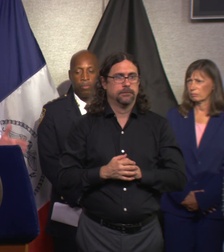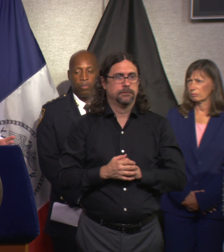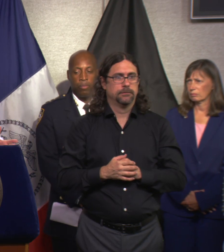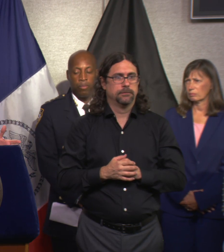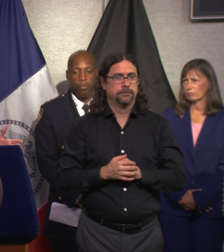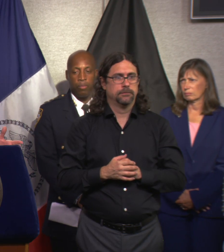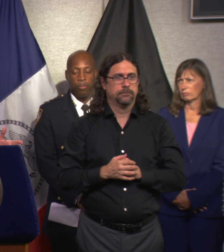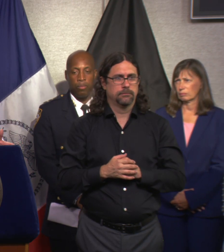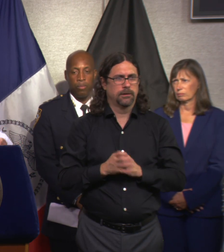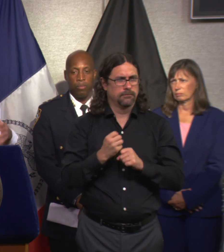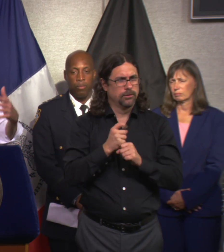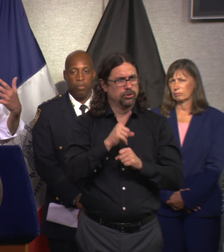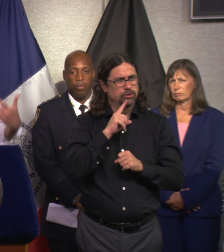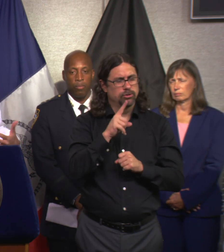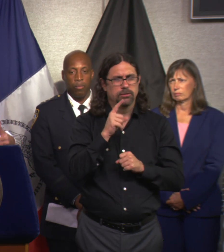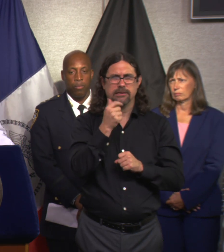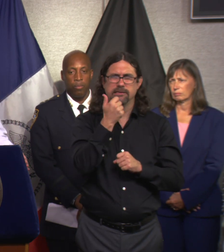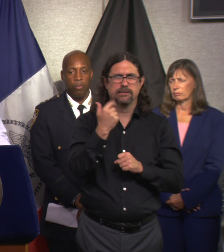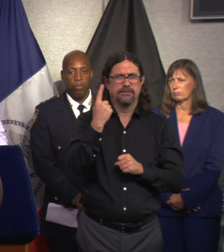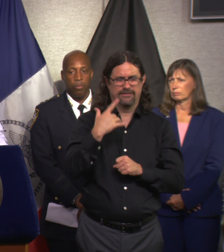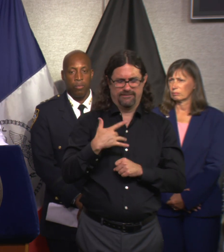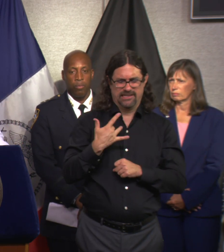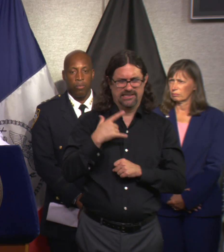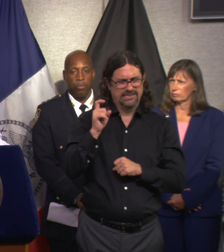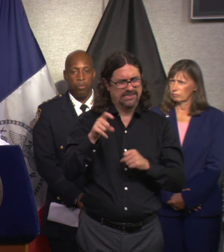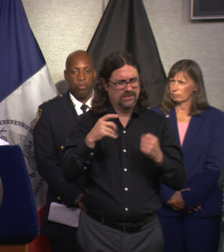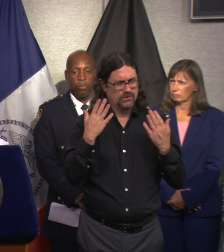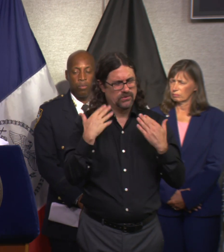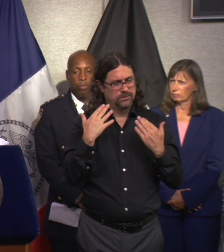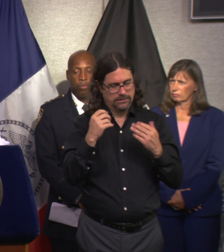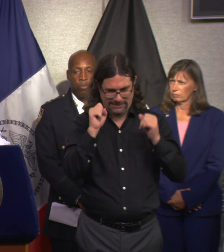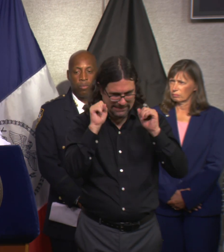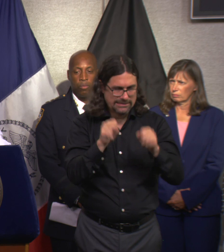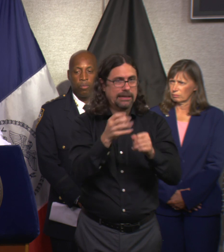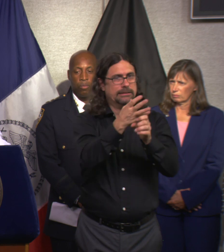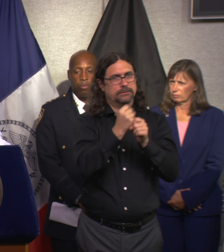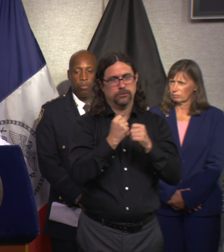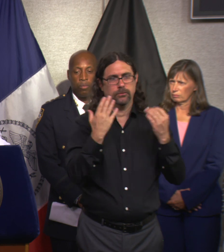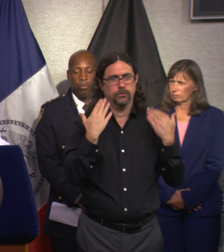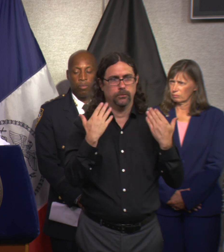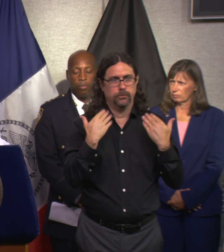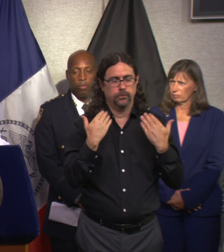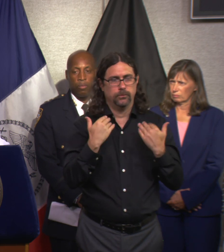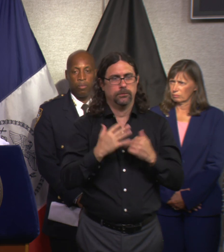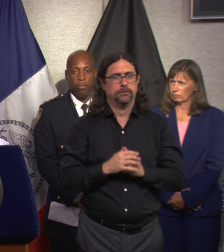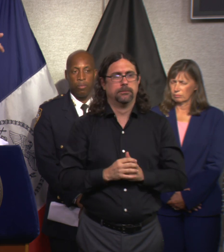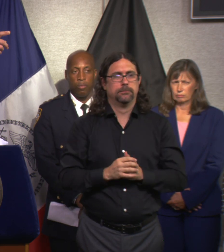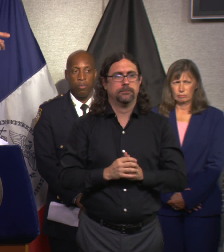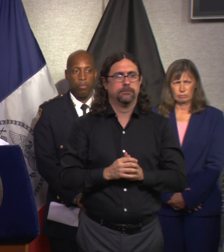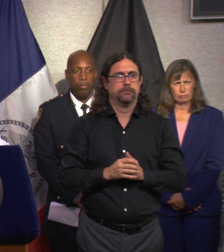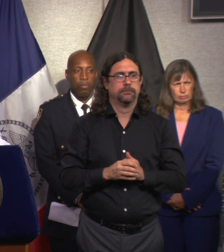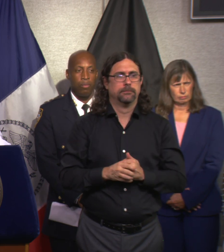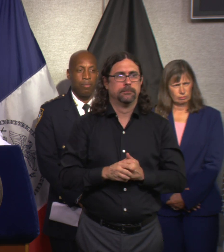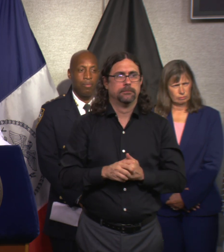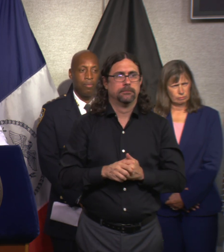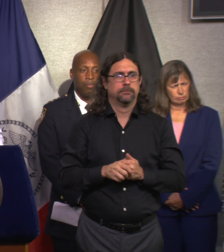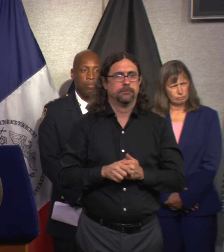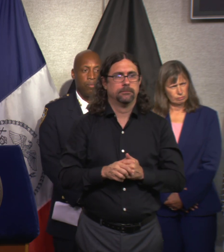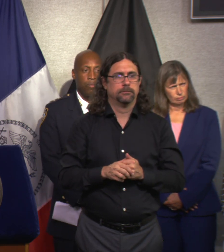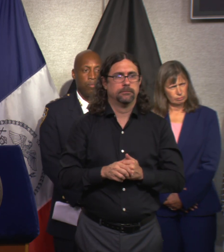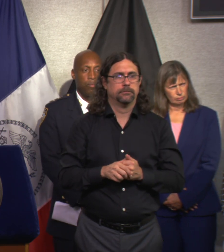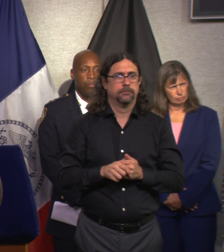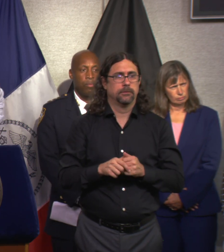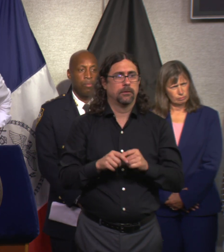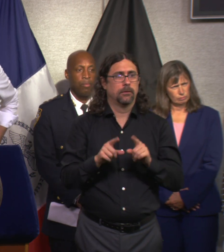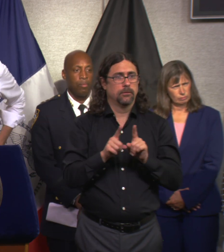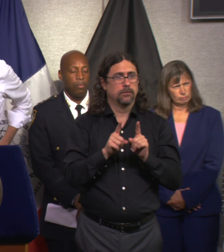we gotta get them to a cool place. If they're feeling those symptoms, we gotta get a first responder to them right away. That, to me, is the most important thing. Yes?